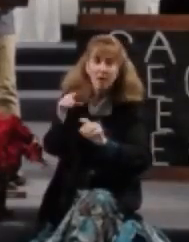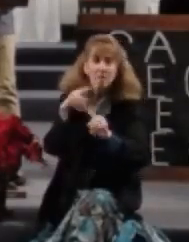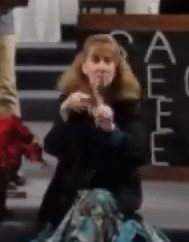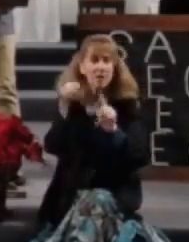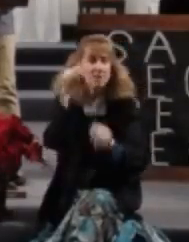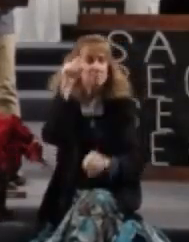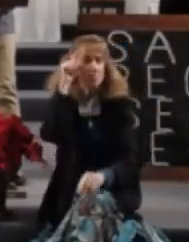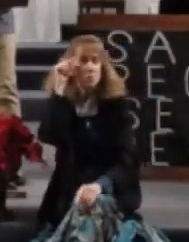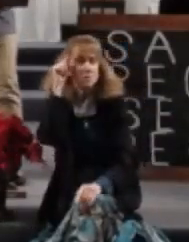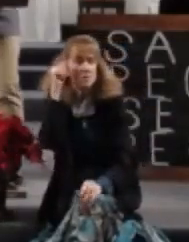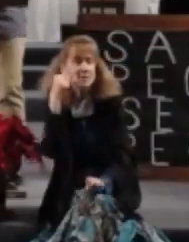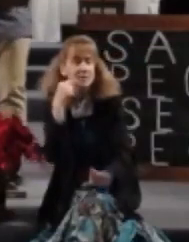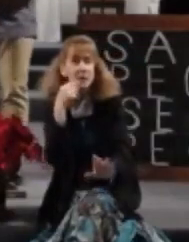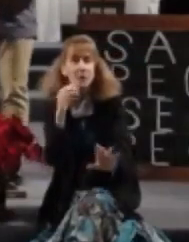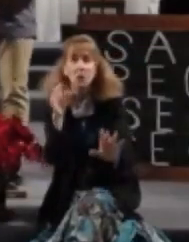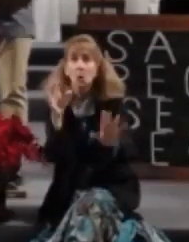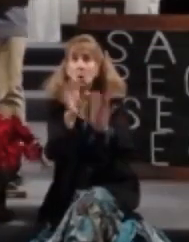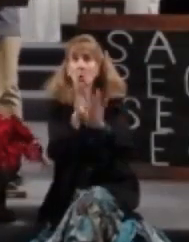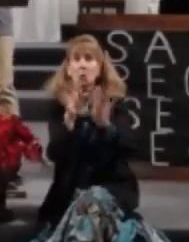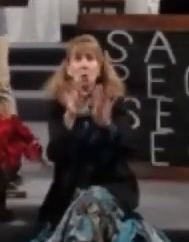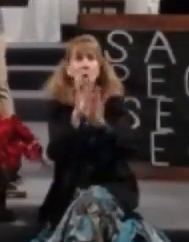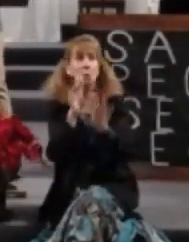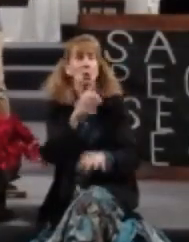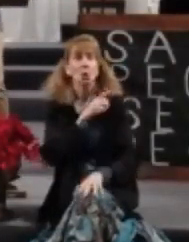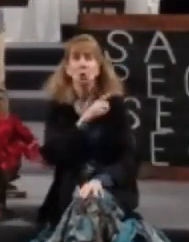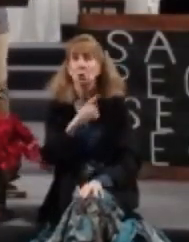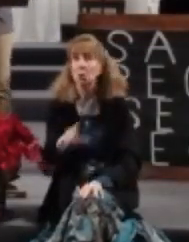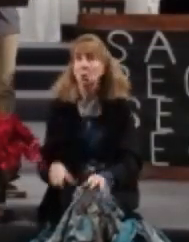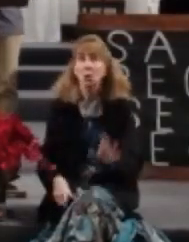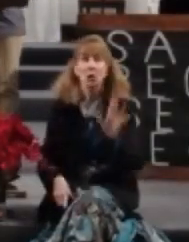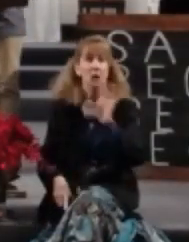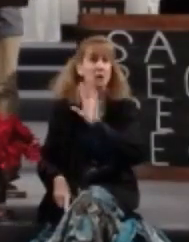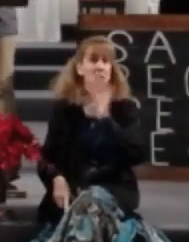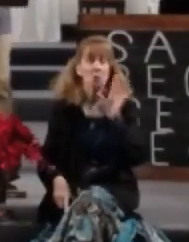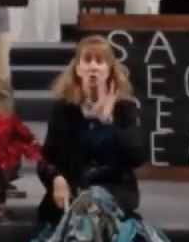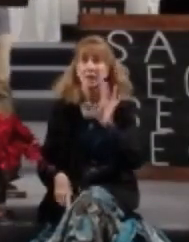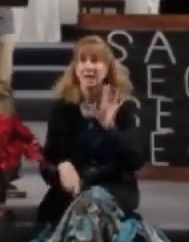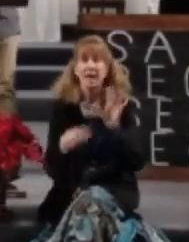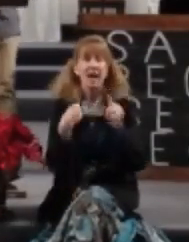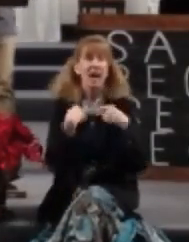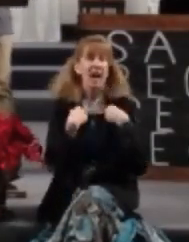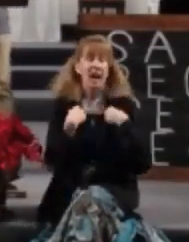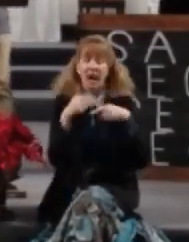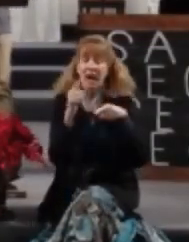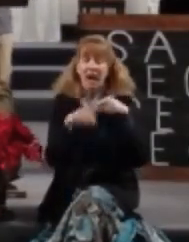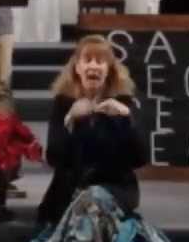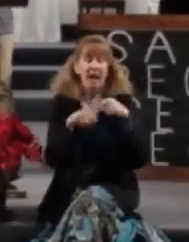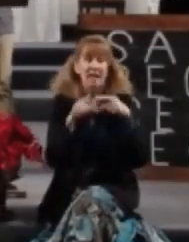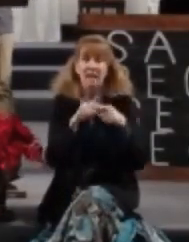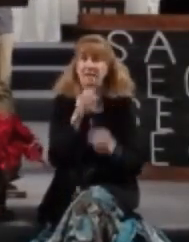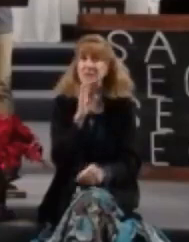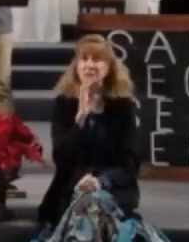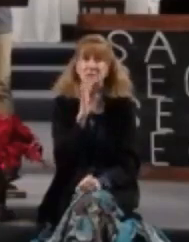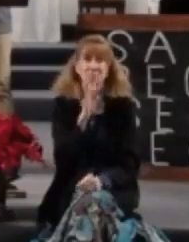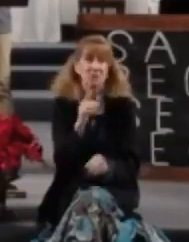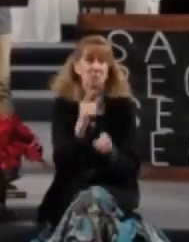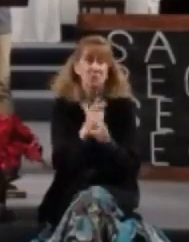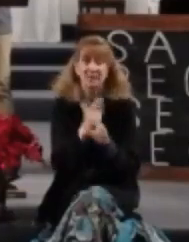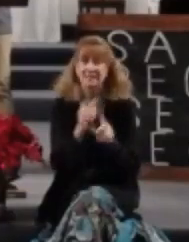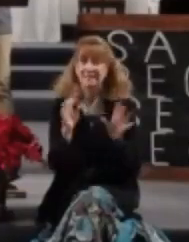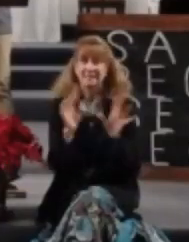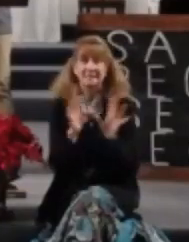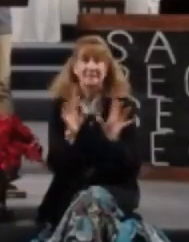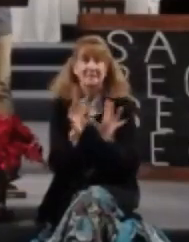Moses respond? Well, in Exodus chapter 4, verse 10, Moses says to the Lord, "You know, pardon your servant, Lord. I've never